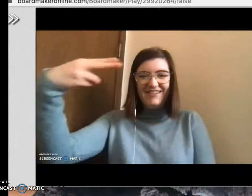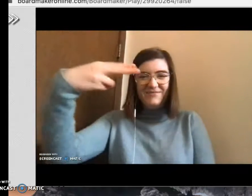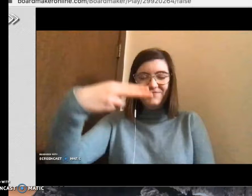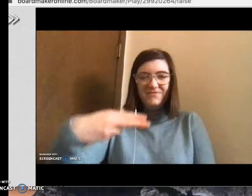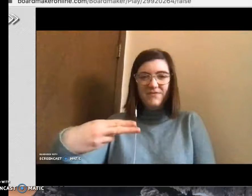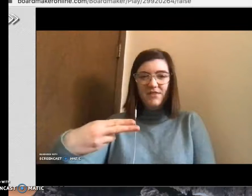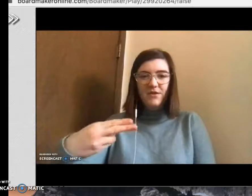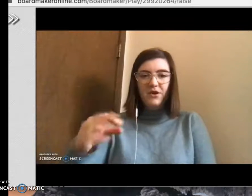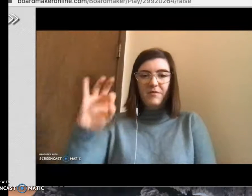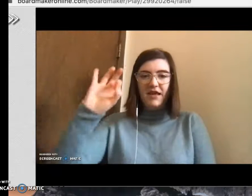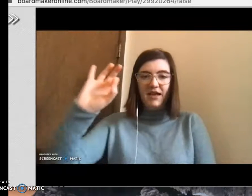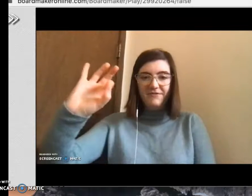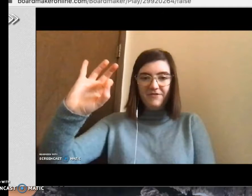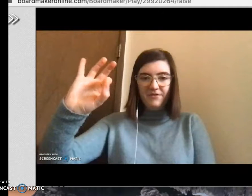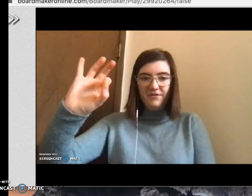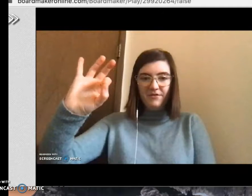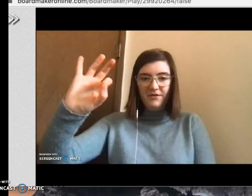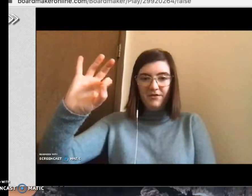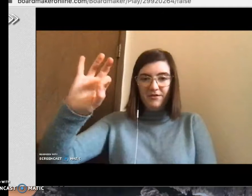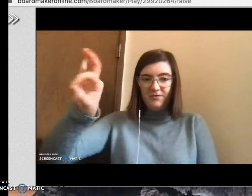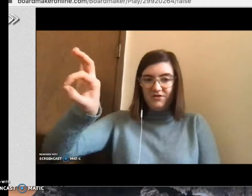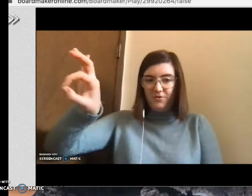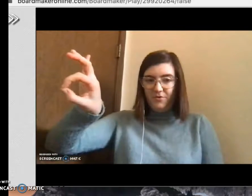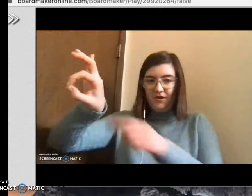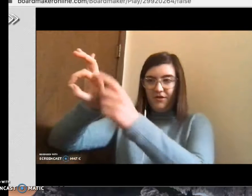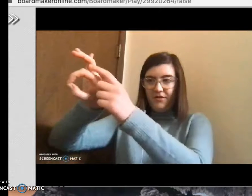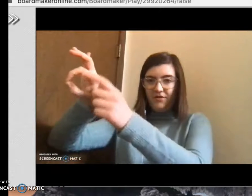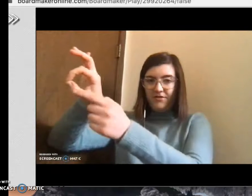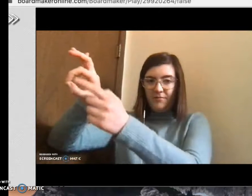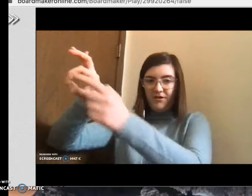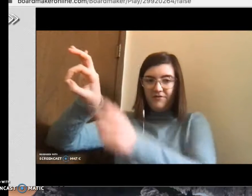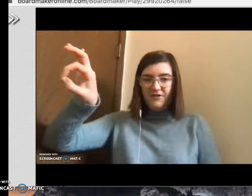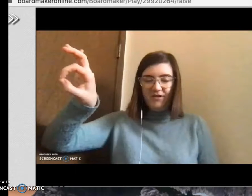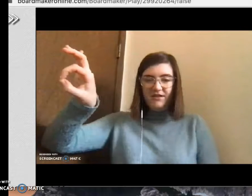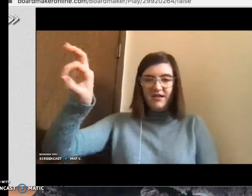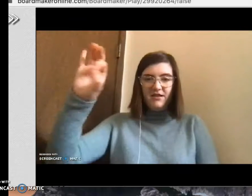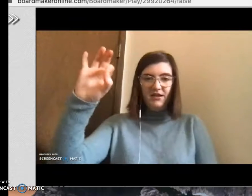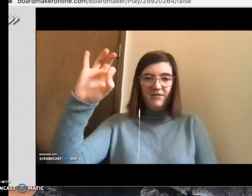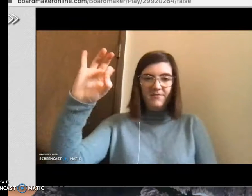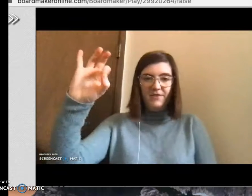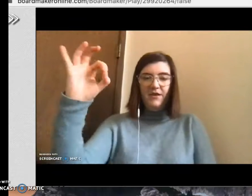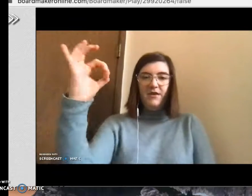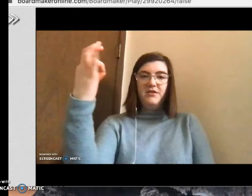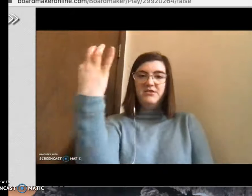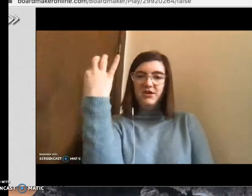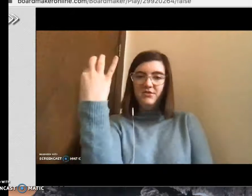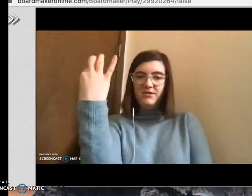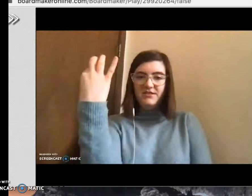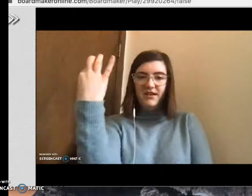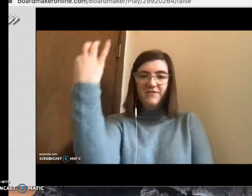Thursday. We're going to make an F. So you put your thumb and your first finger together. You're going to turn it towards